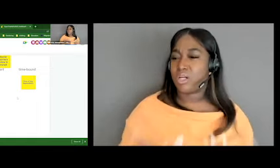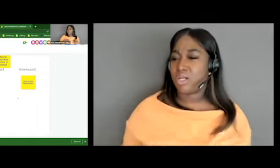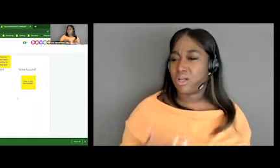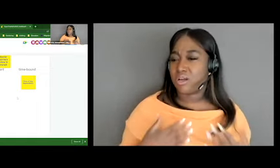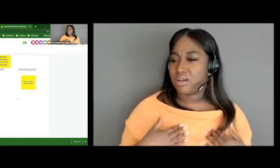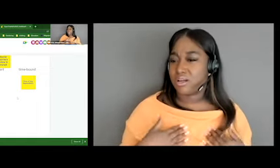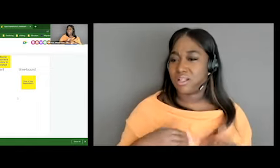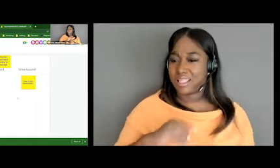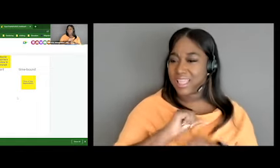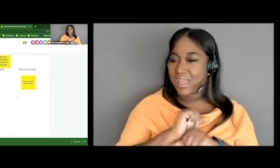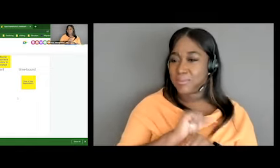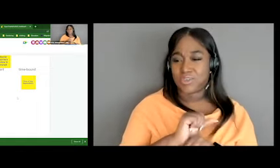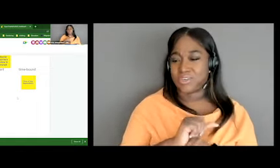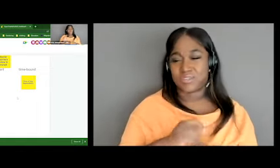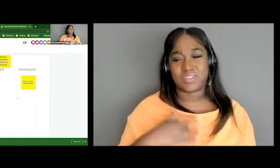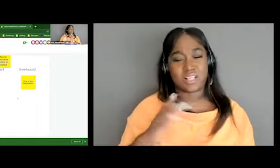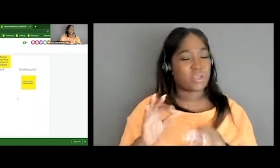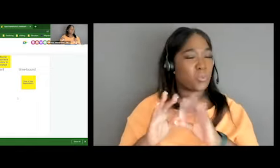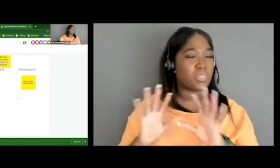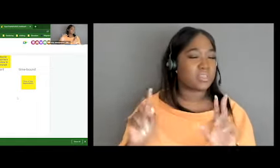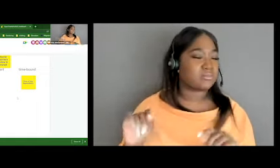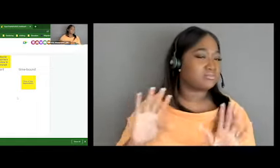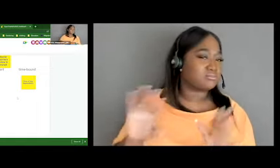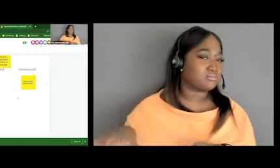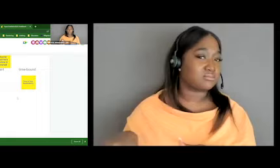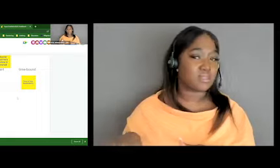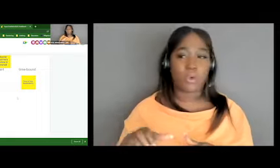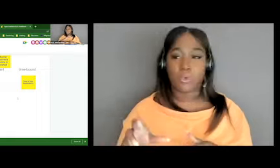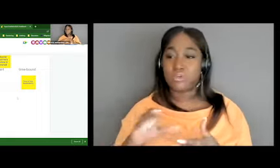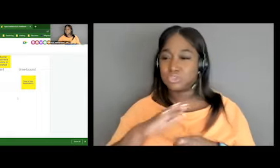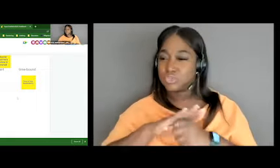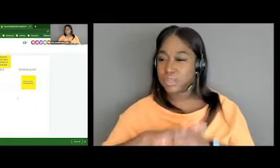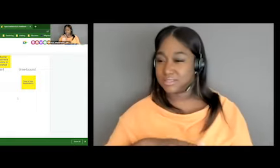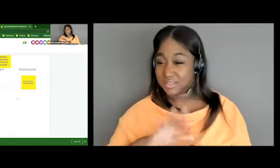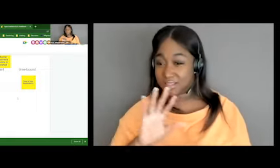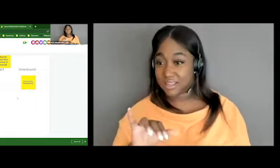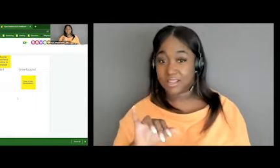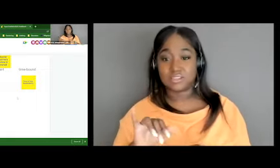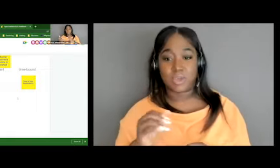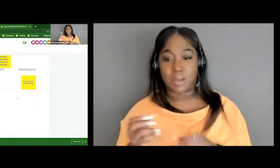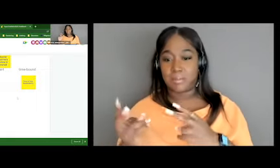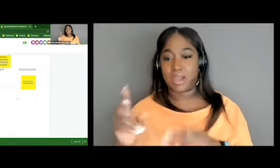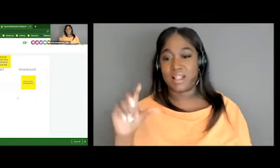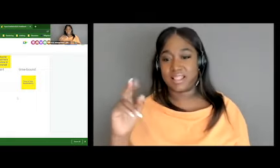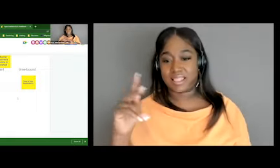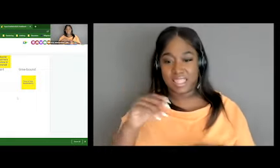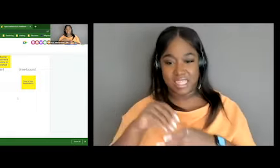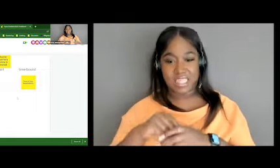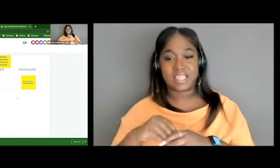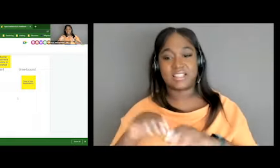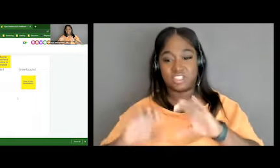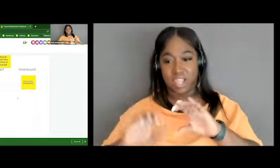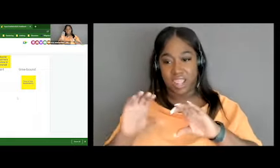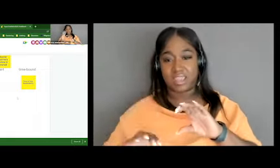no longer worth it, or stress? Yeah, so I pasted a link there in the chat, and I can copy it over to